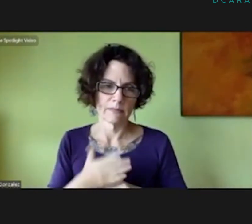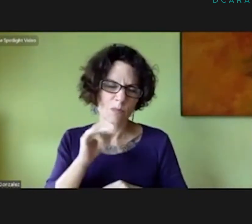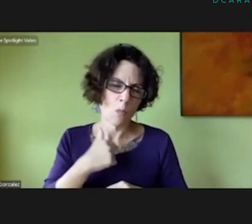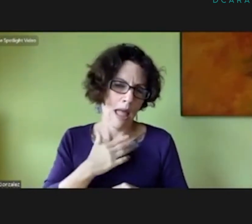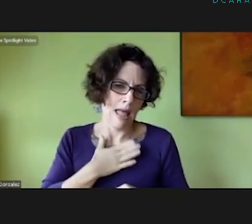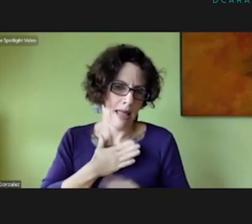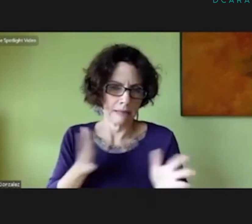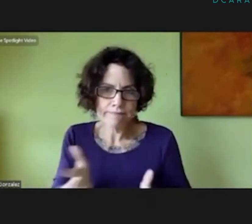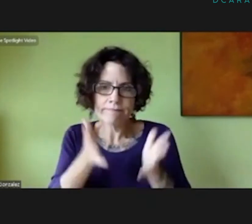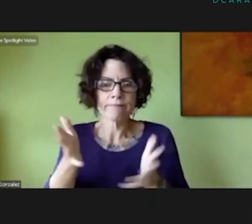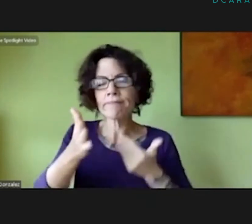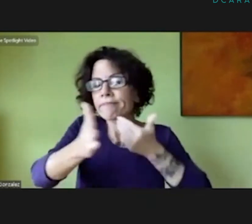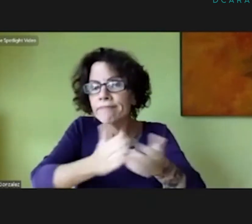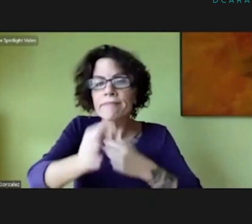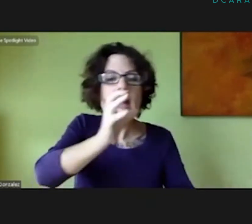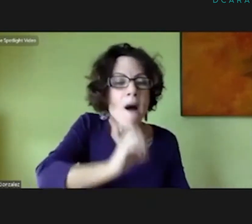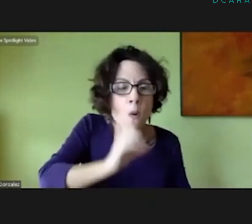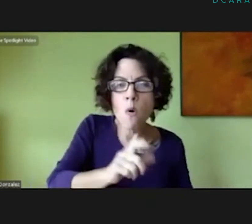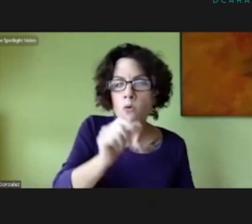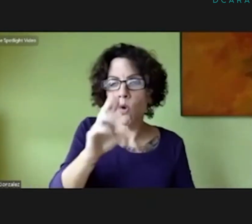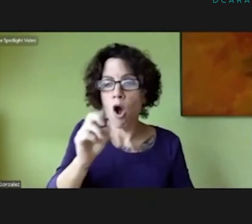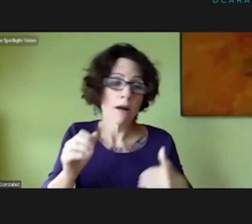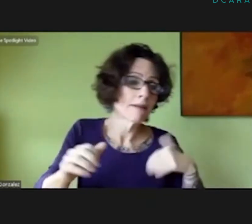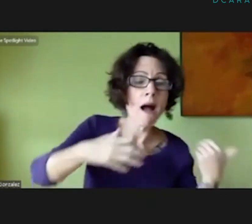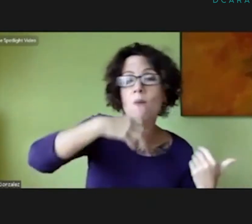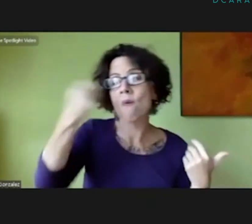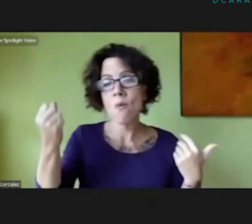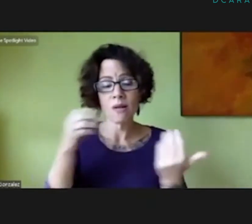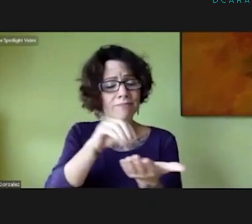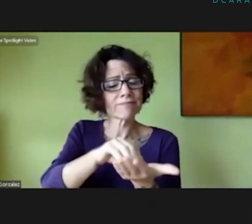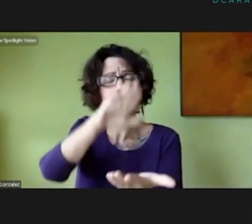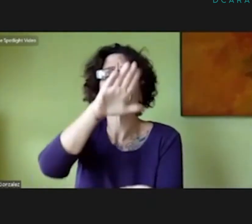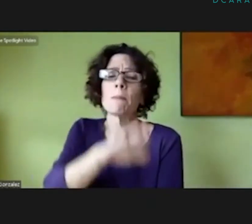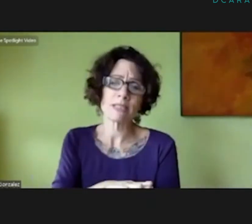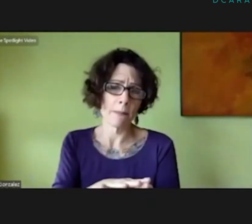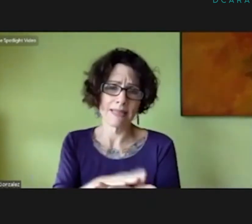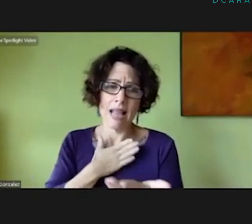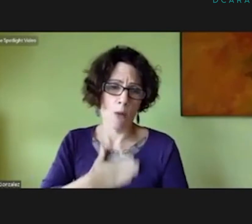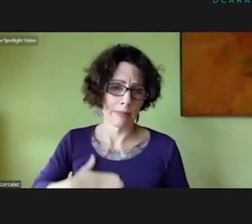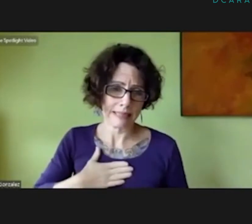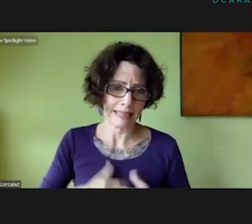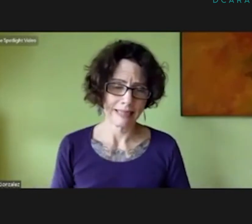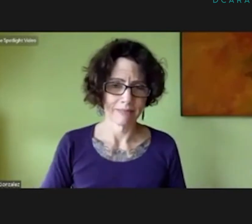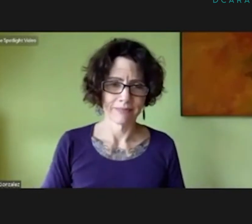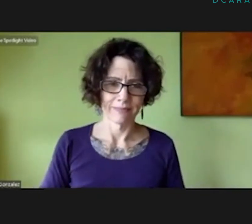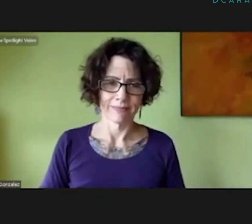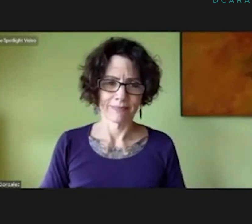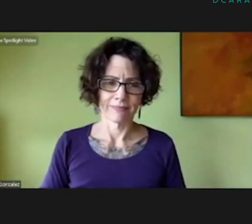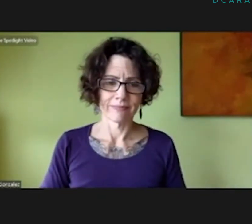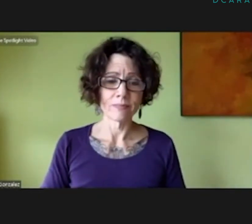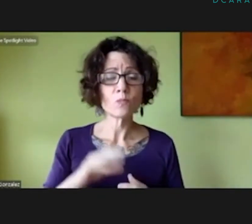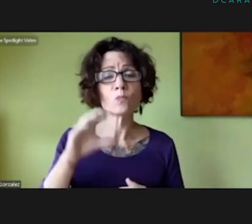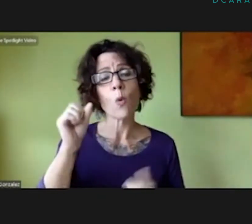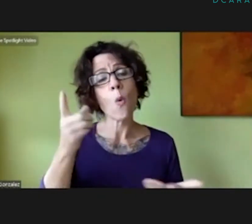And we don't like to talk about it, but we can manage what happens after we pass away with good planning. So I encourage